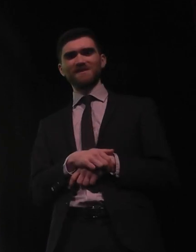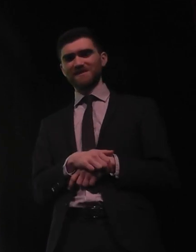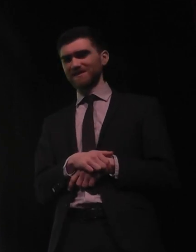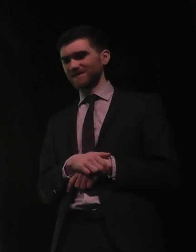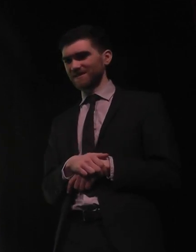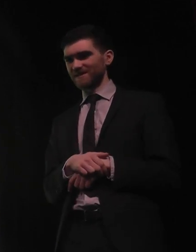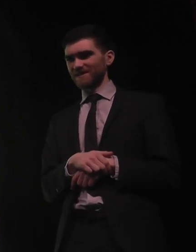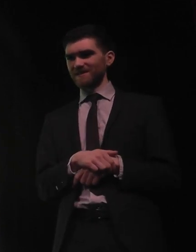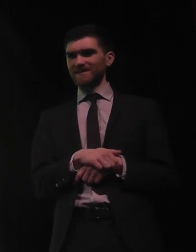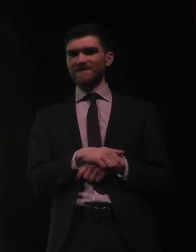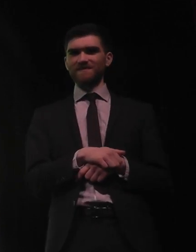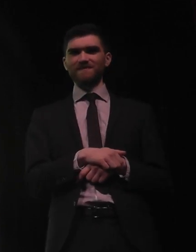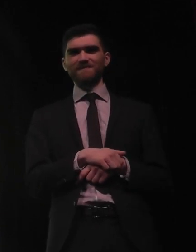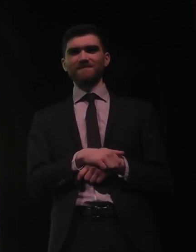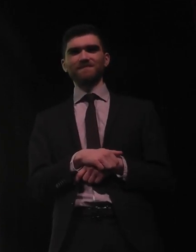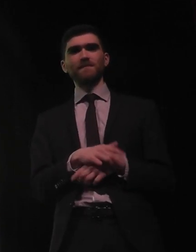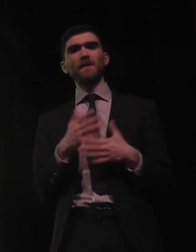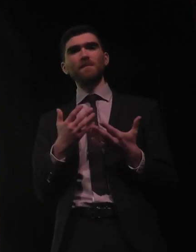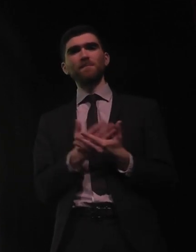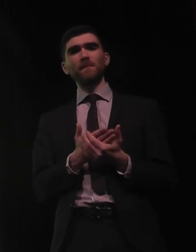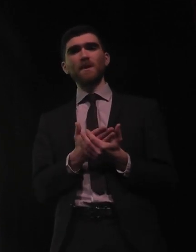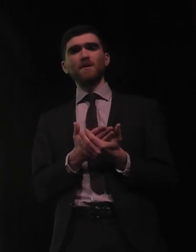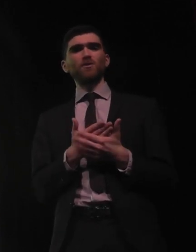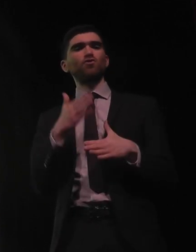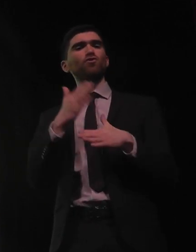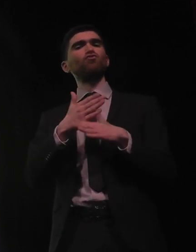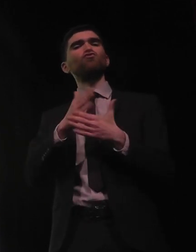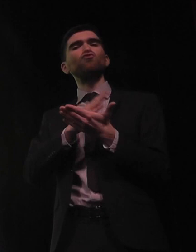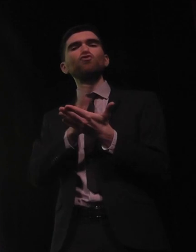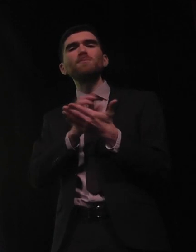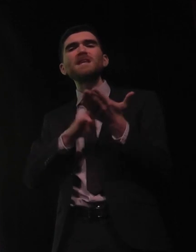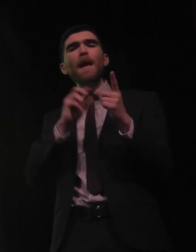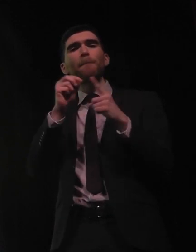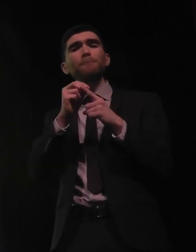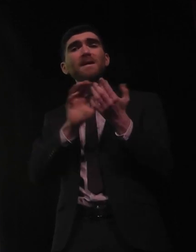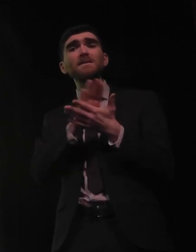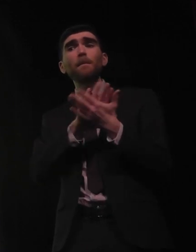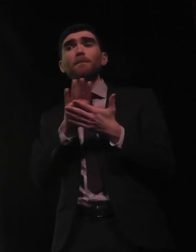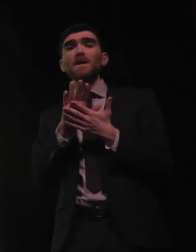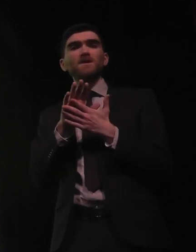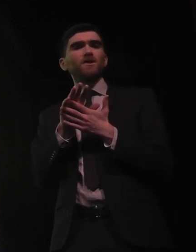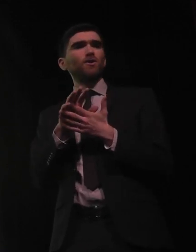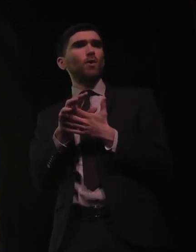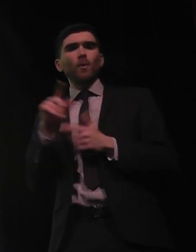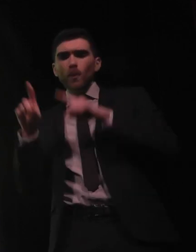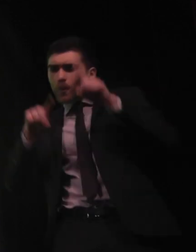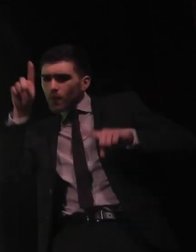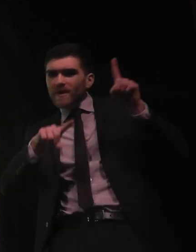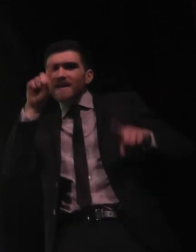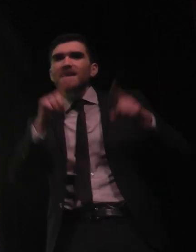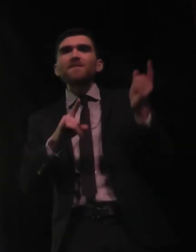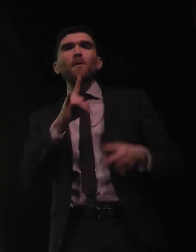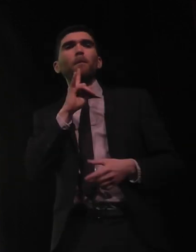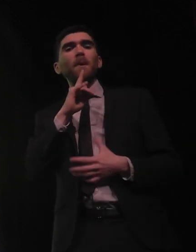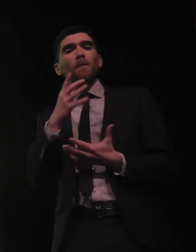Let us, however, attempt job share MPs to help bring a greater diversity of people into Parliament on the eve of International Women's Day.